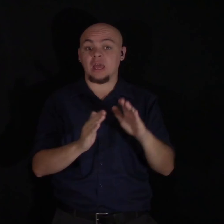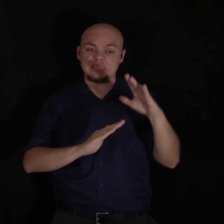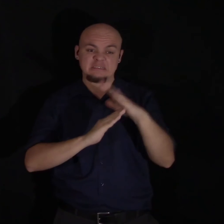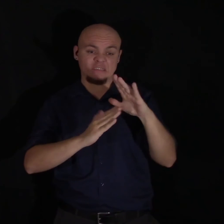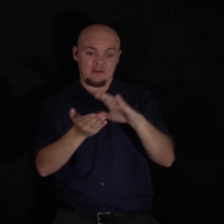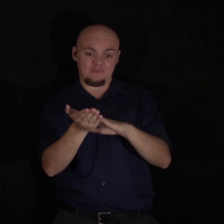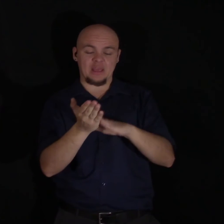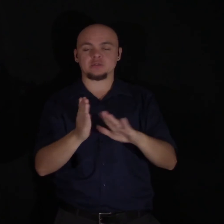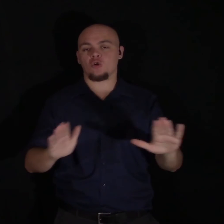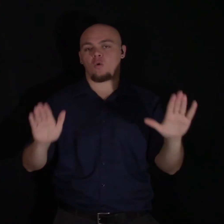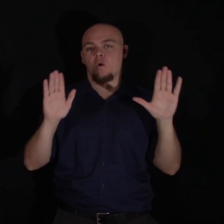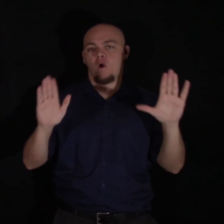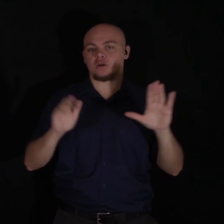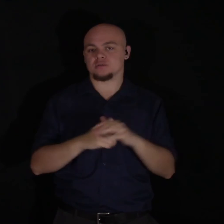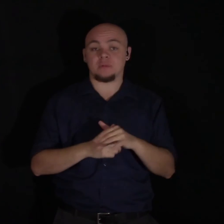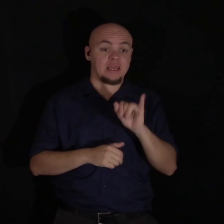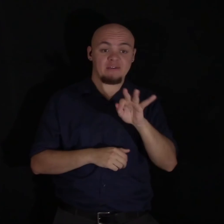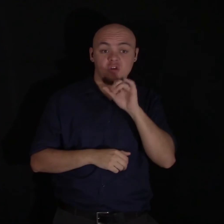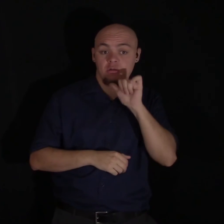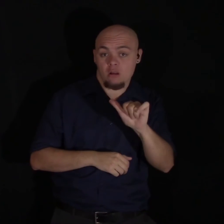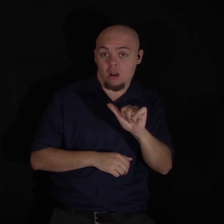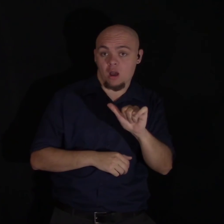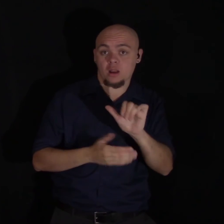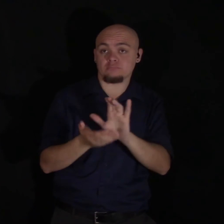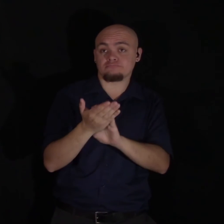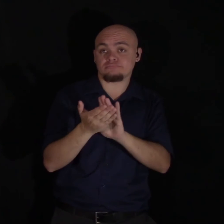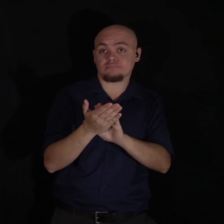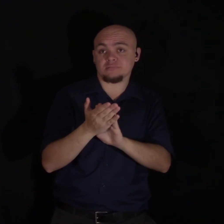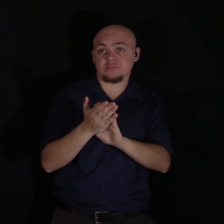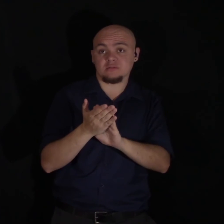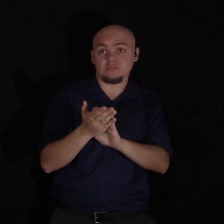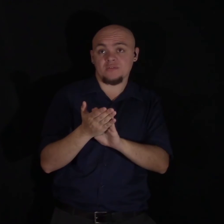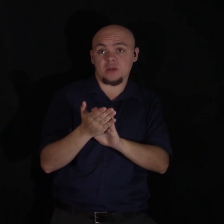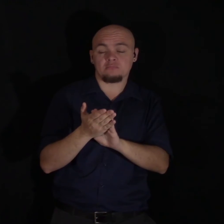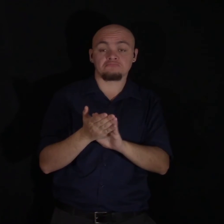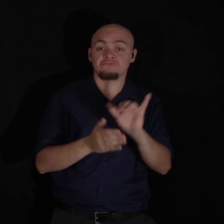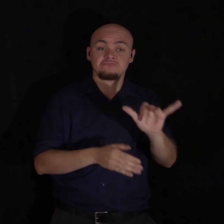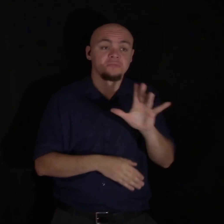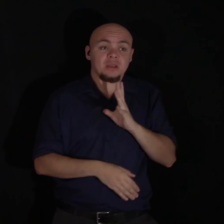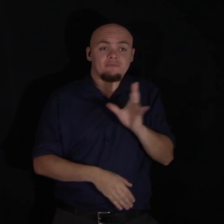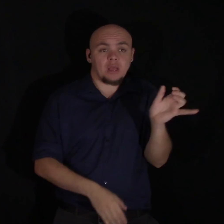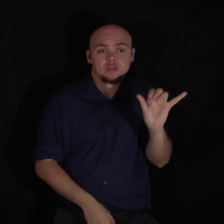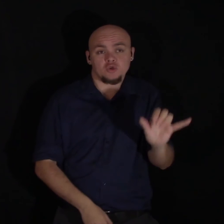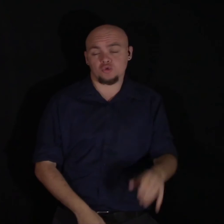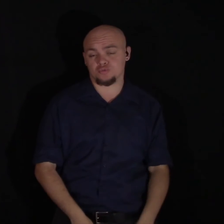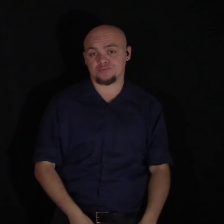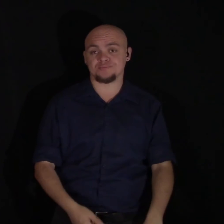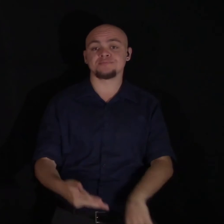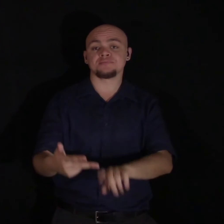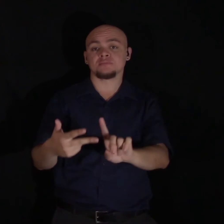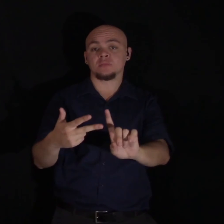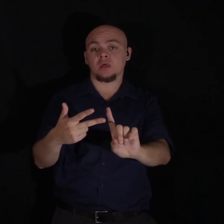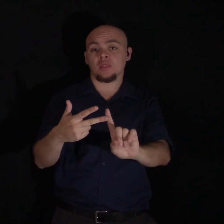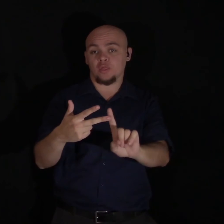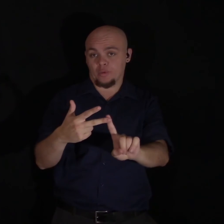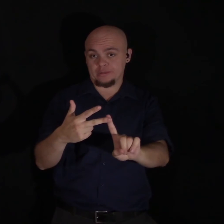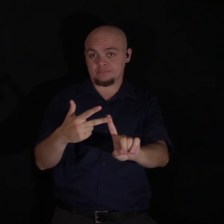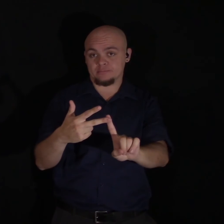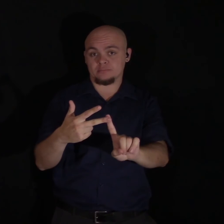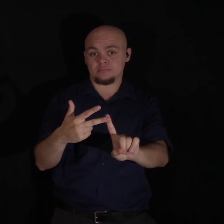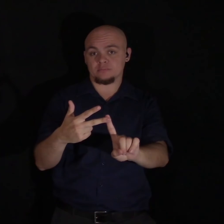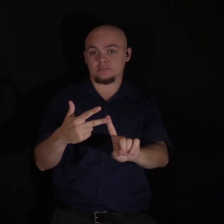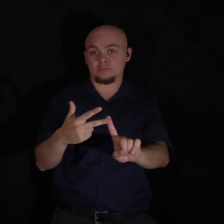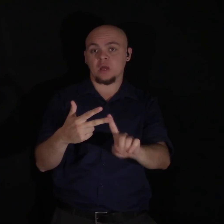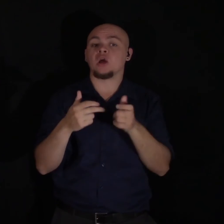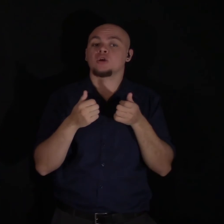awesome. But if somebody's not a raving fan, let that be okay too. 3, let go